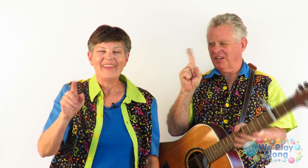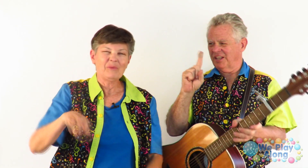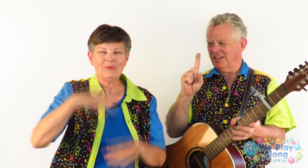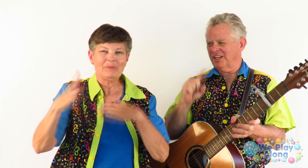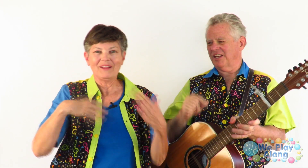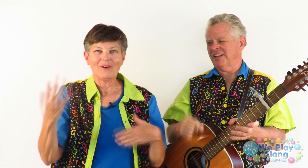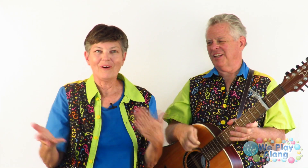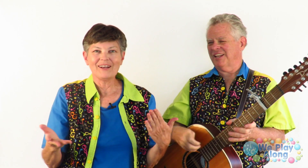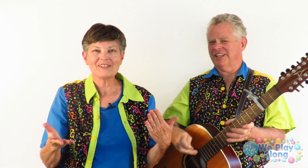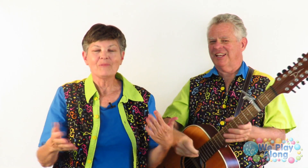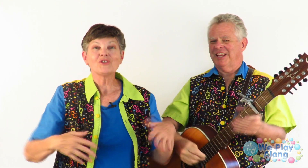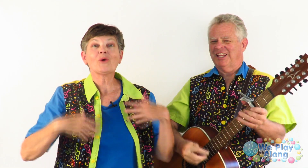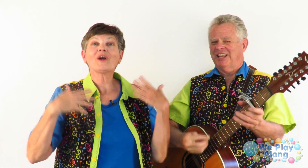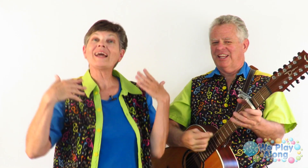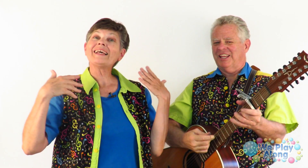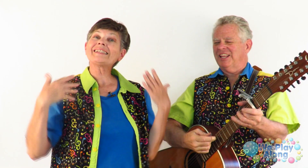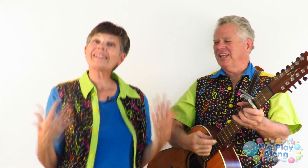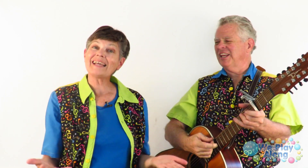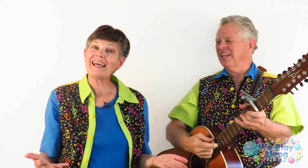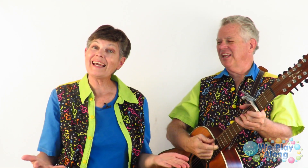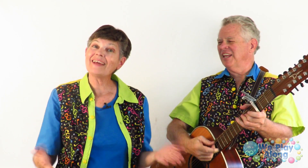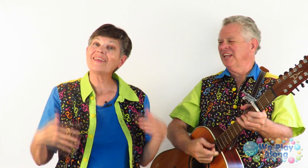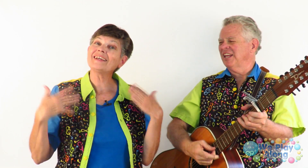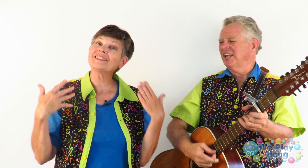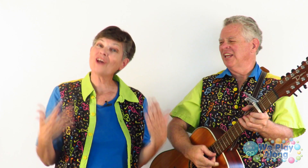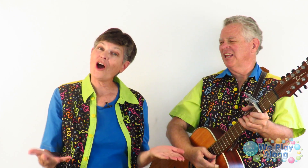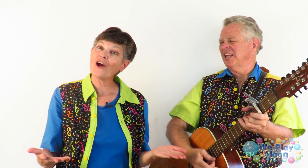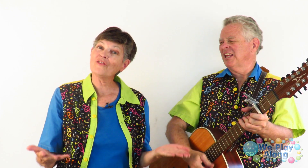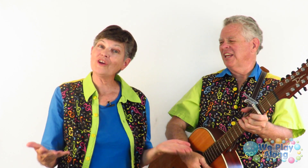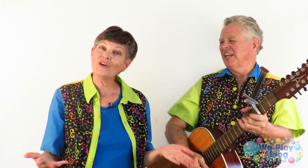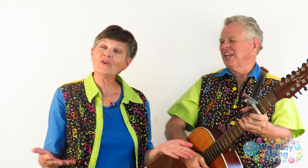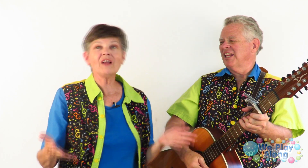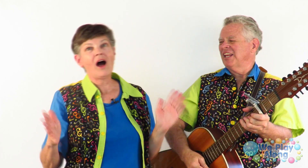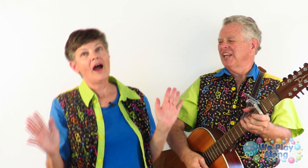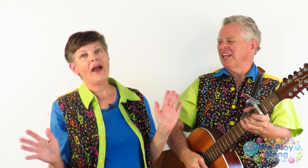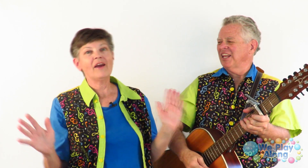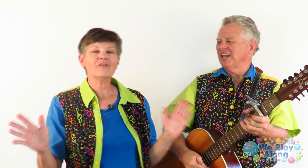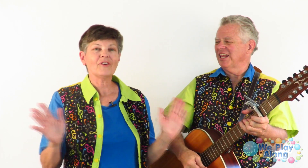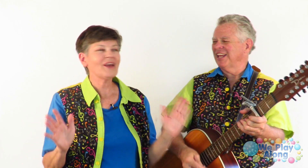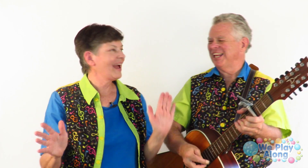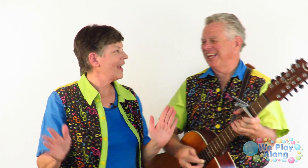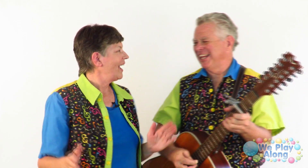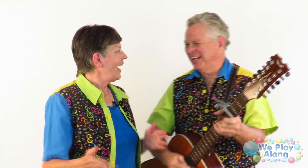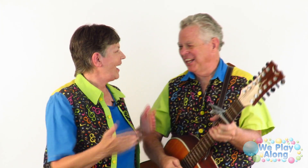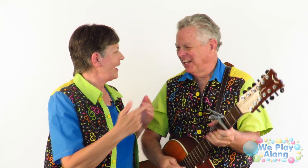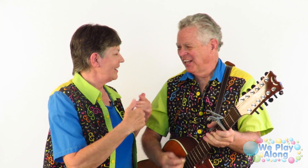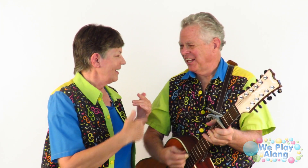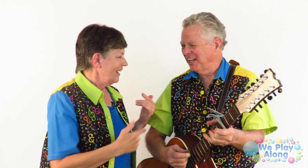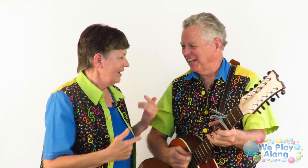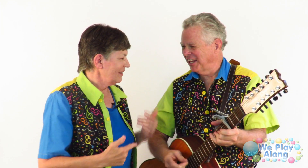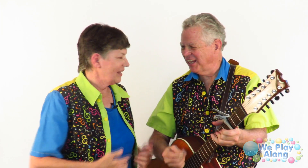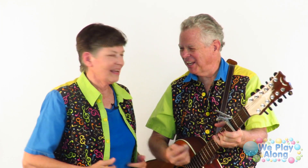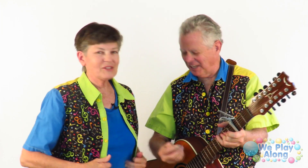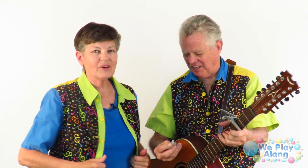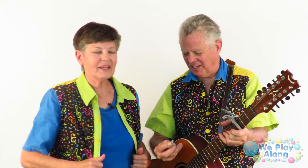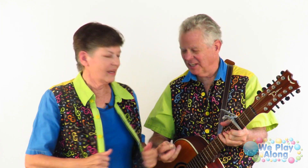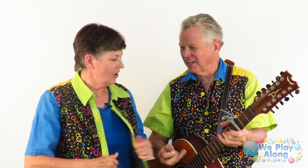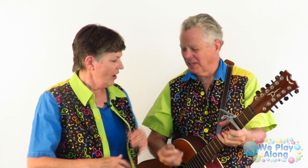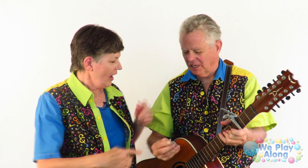Then we repeat the chorus. So we're going to sing this song for you live, okay? And because we're not dead, no.